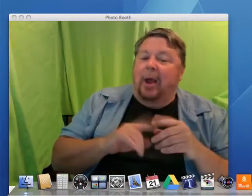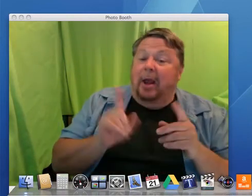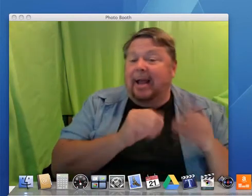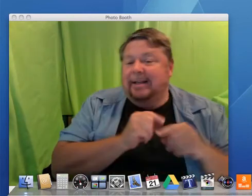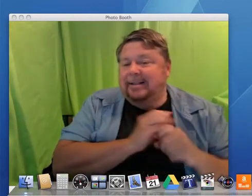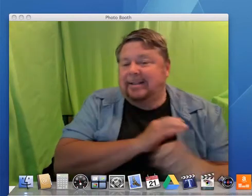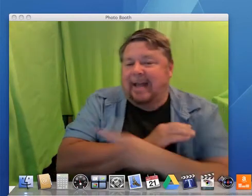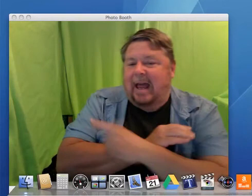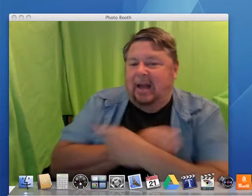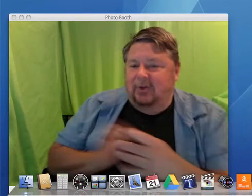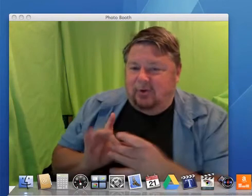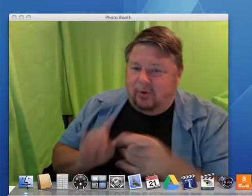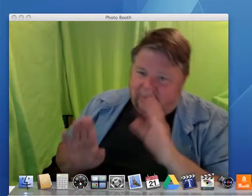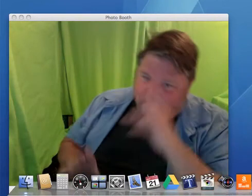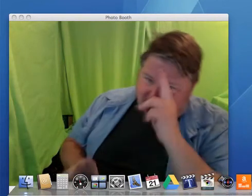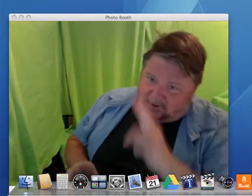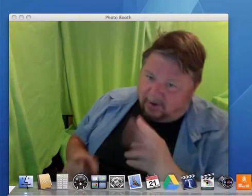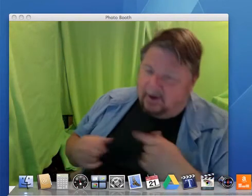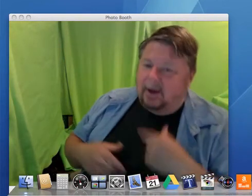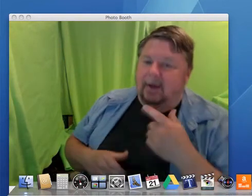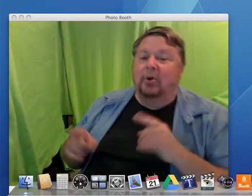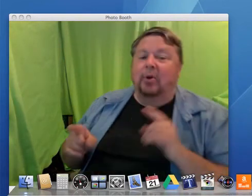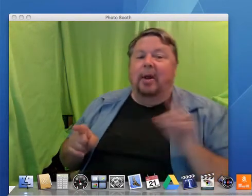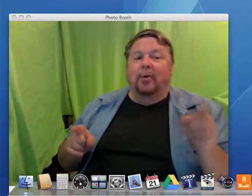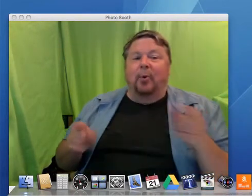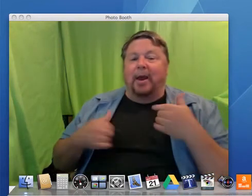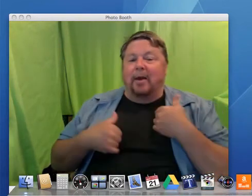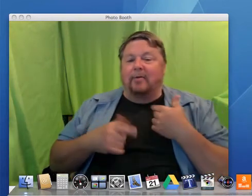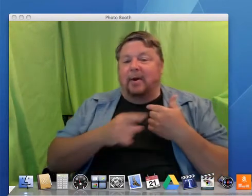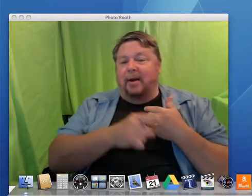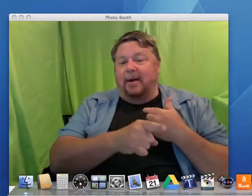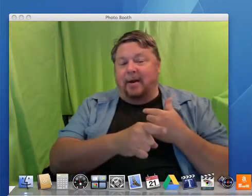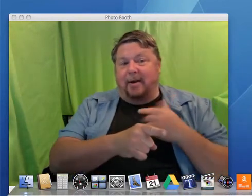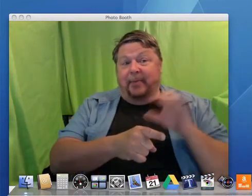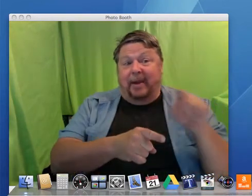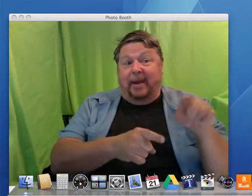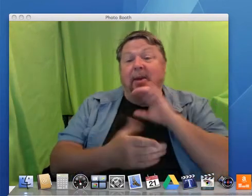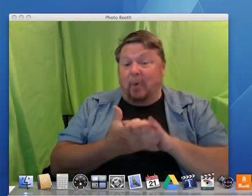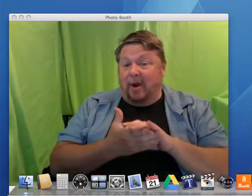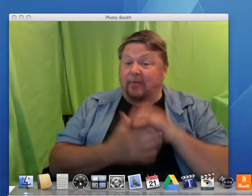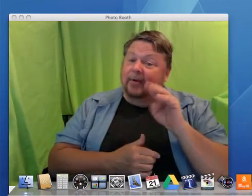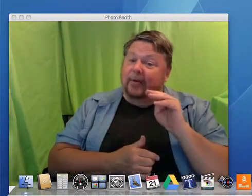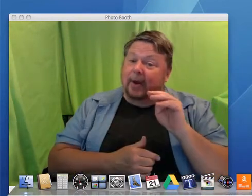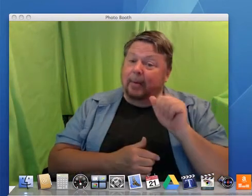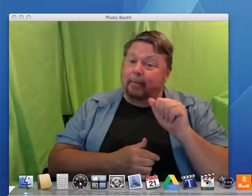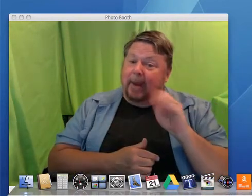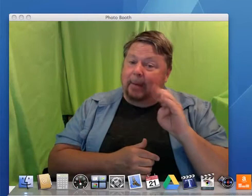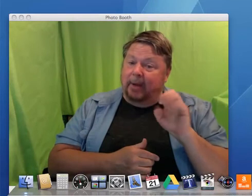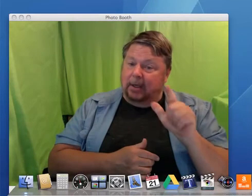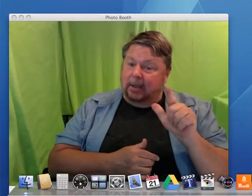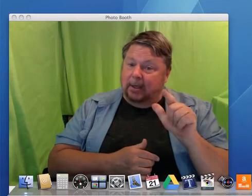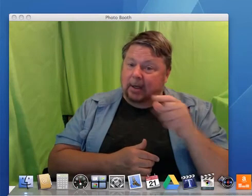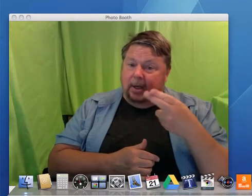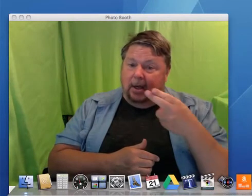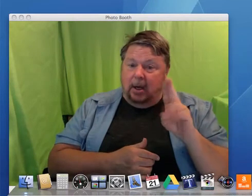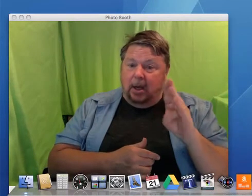Okay, side story, Your Honor. That we have, his wife is